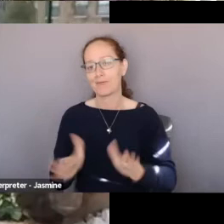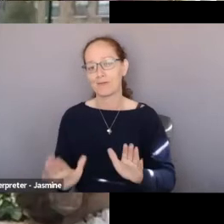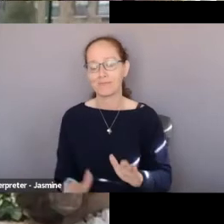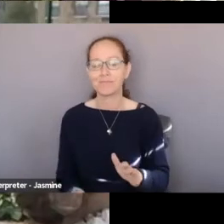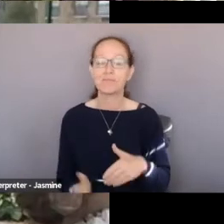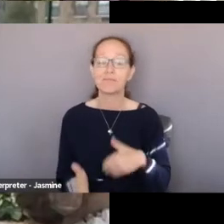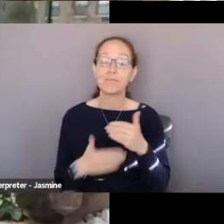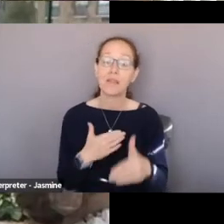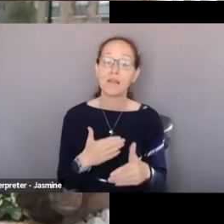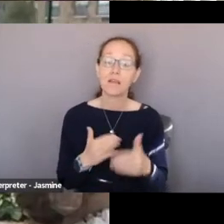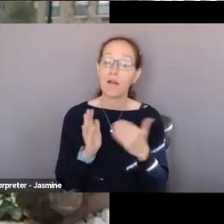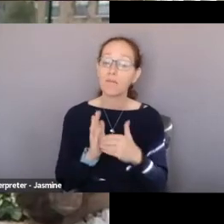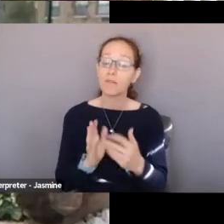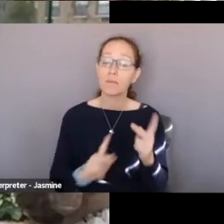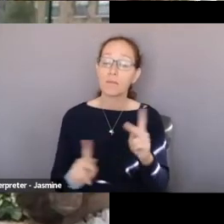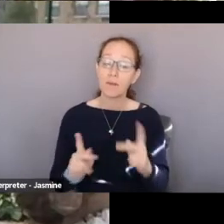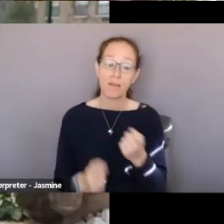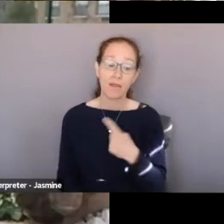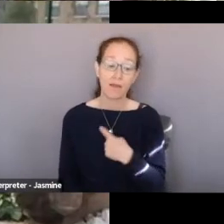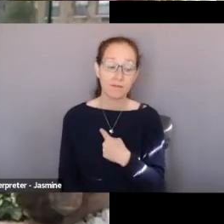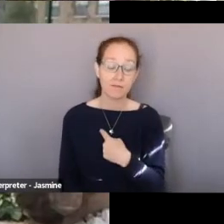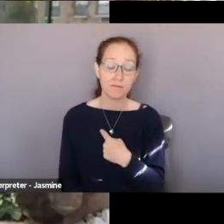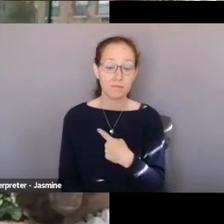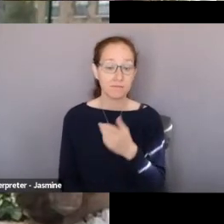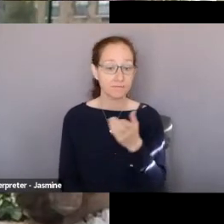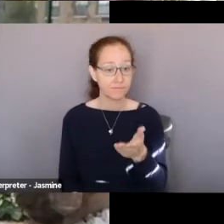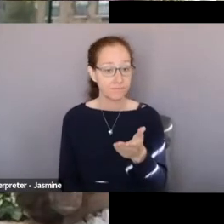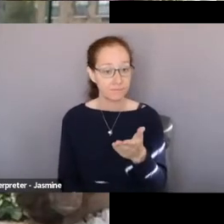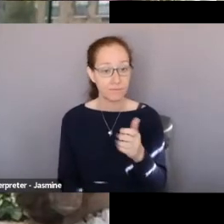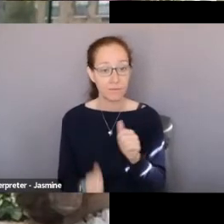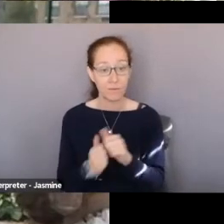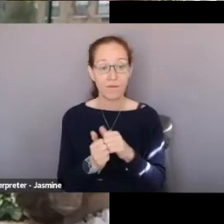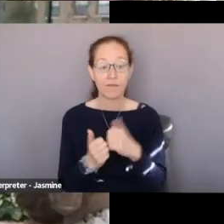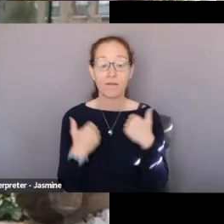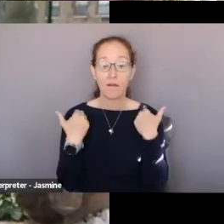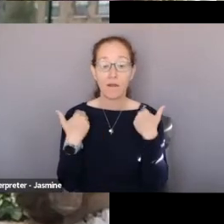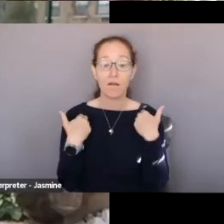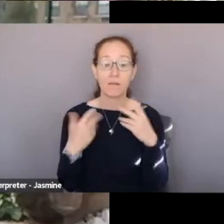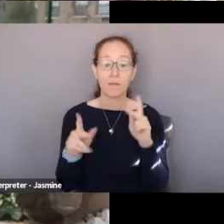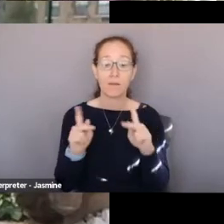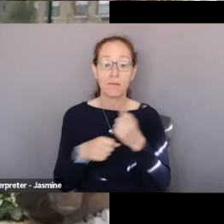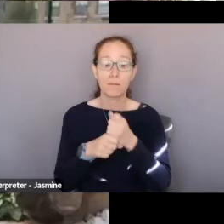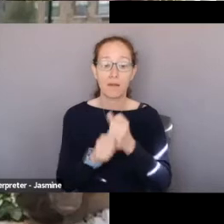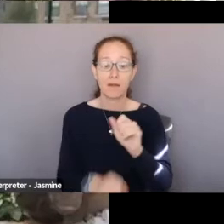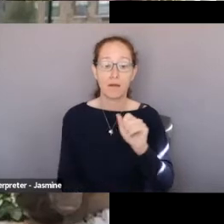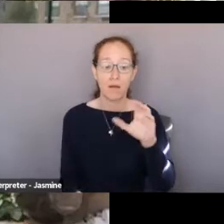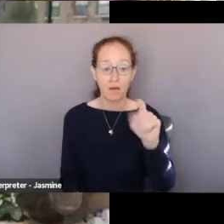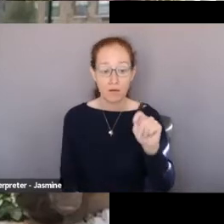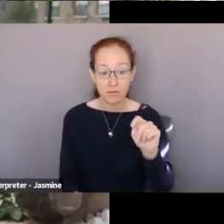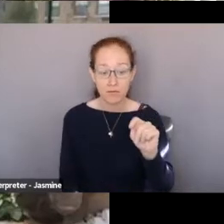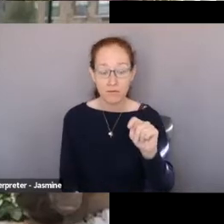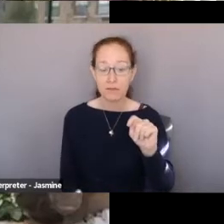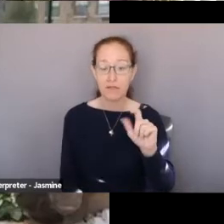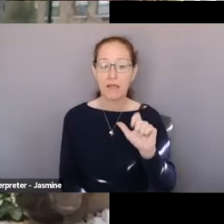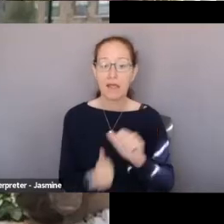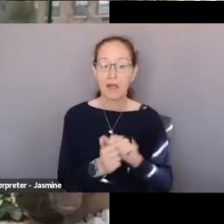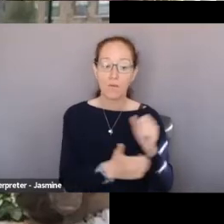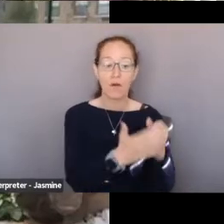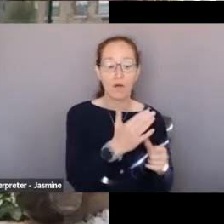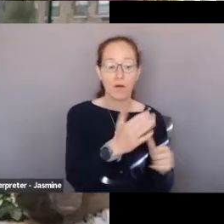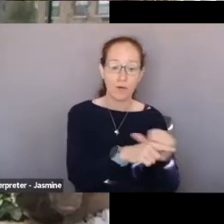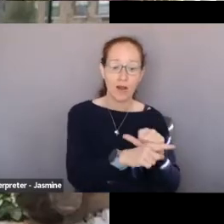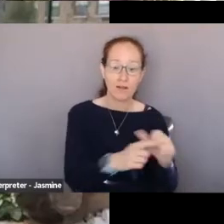I'm often asked about, particularly with young arts makers, how to merge artistic practices with